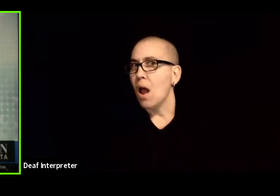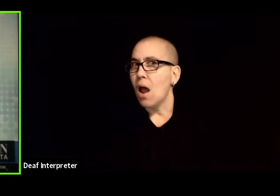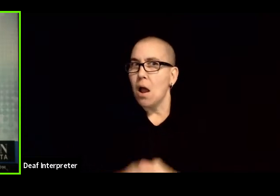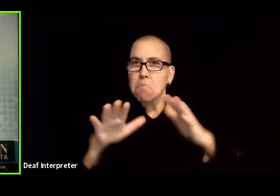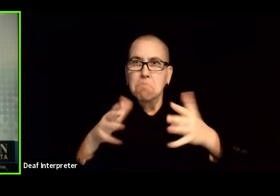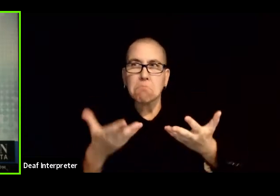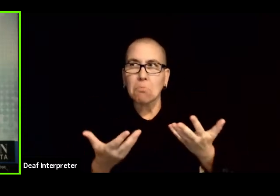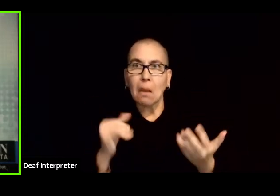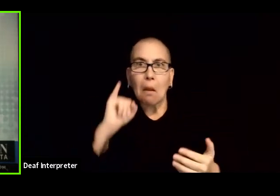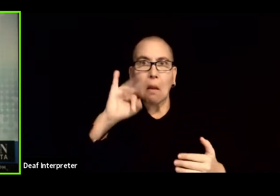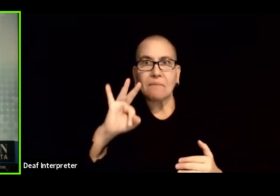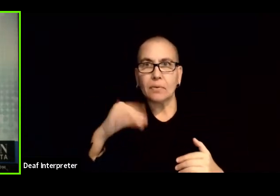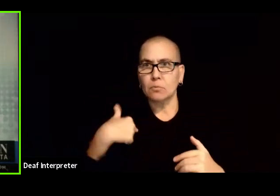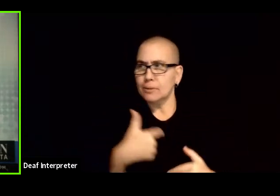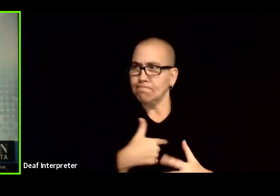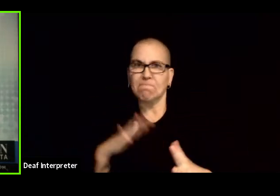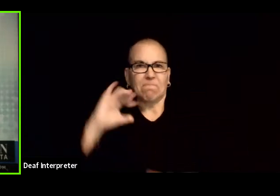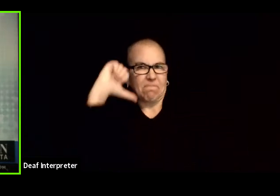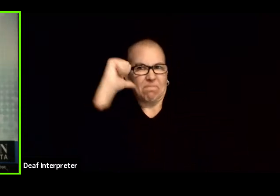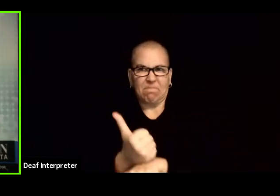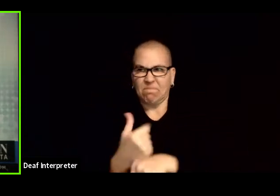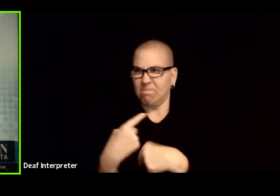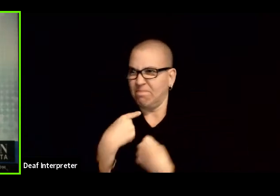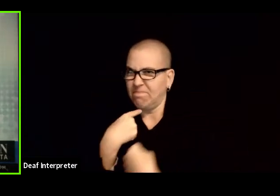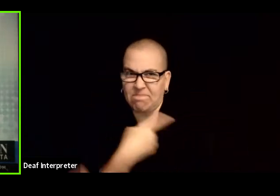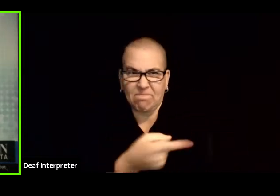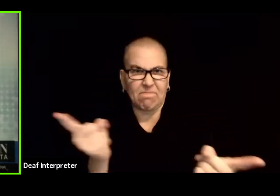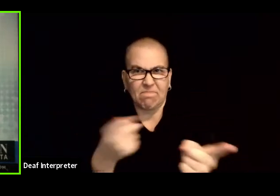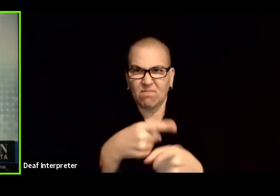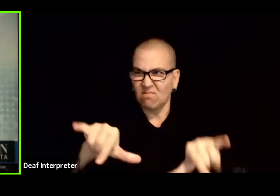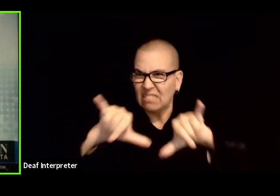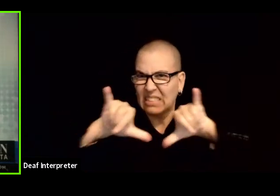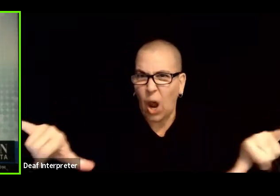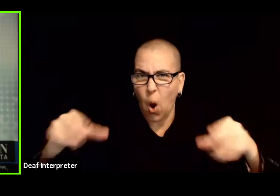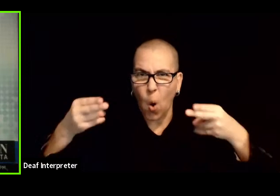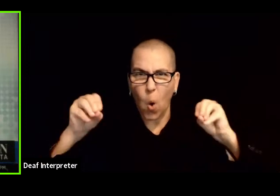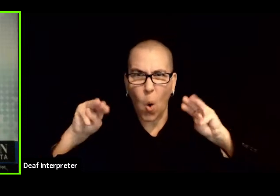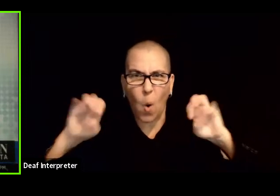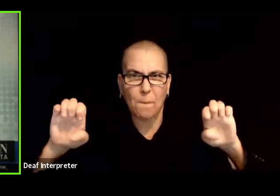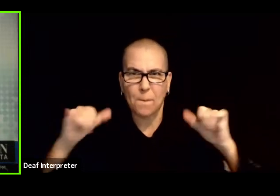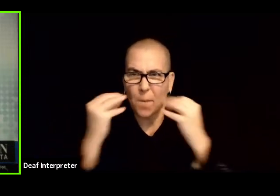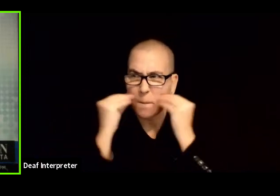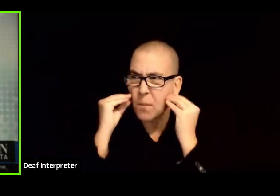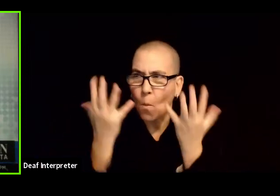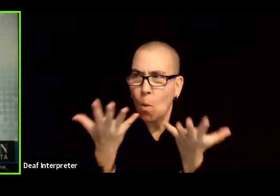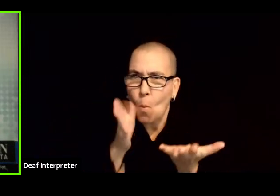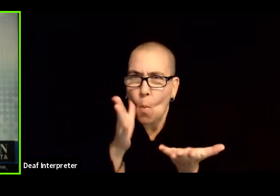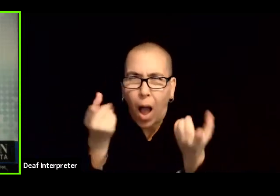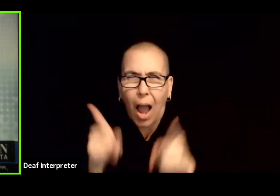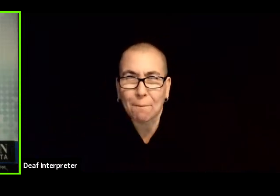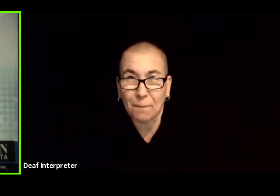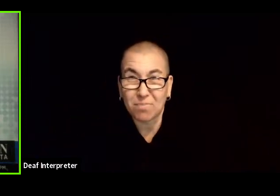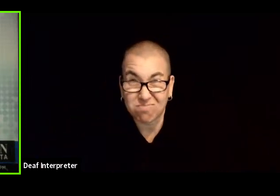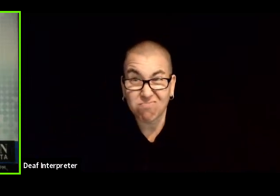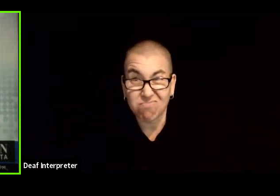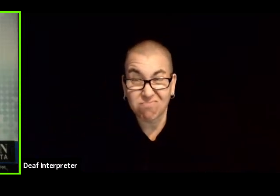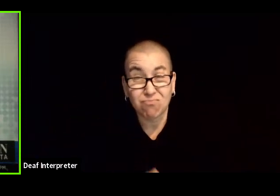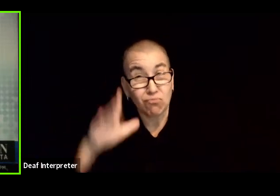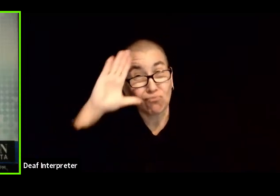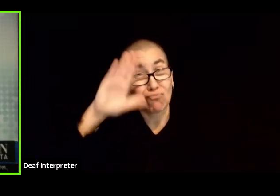candidly about just the COVID fatigue that's out there, and just concern